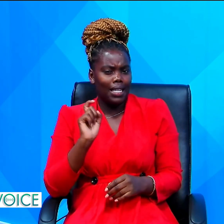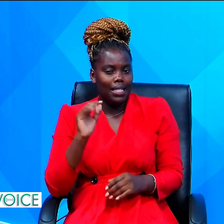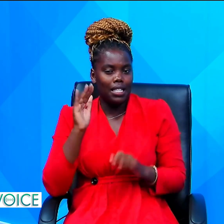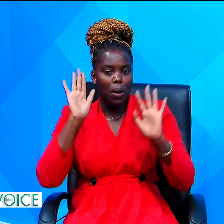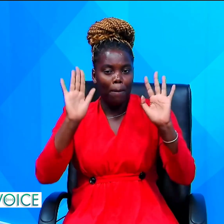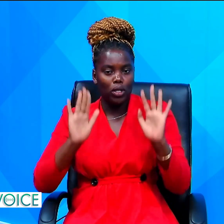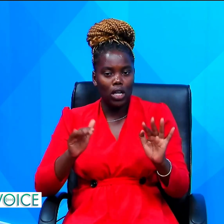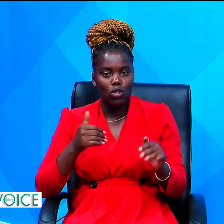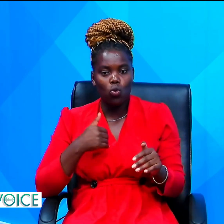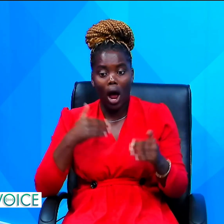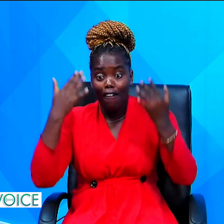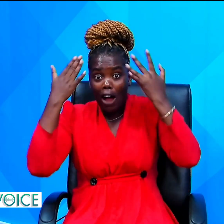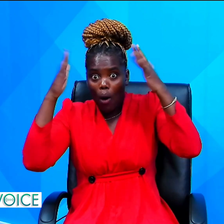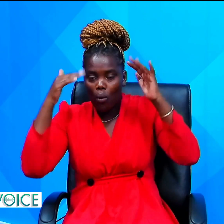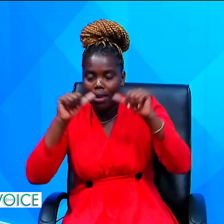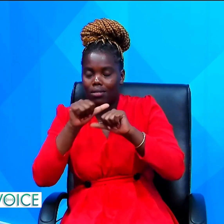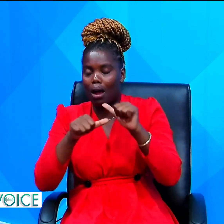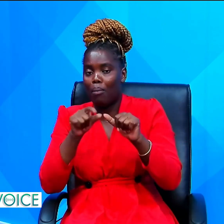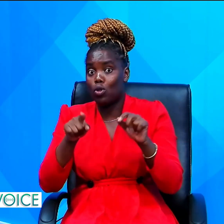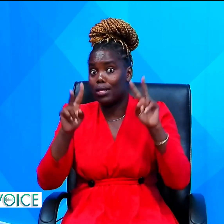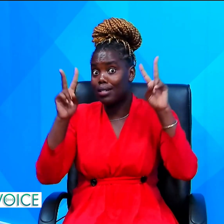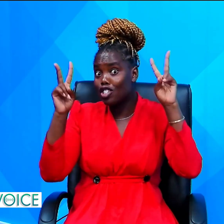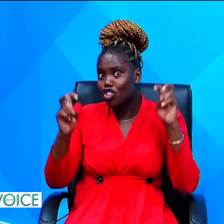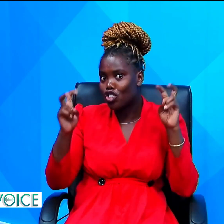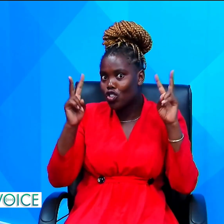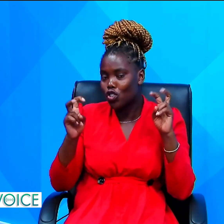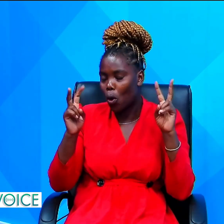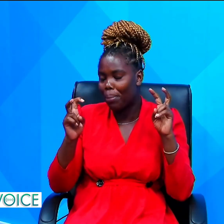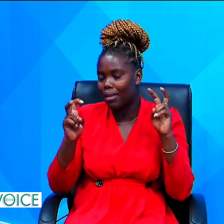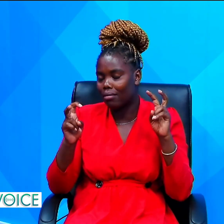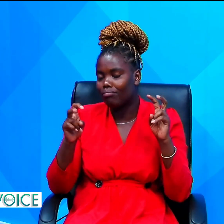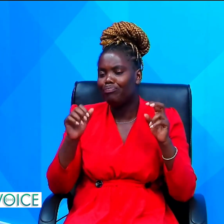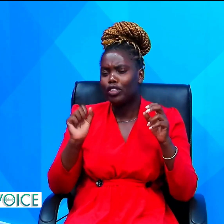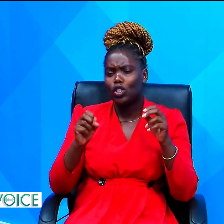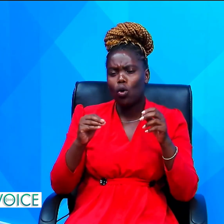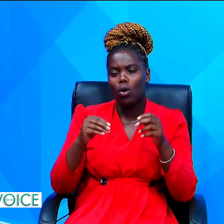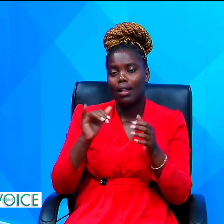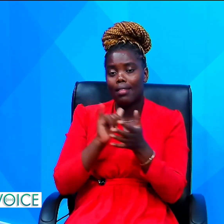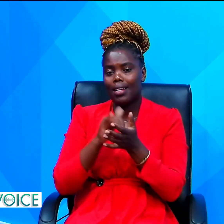is important to be aware about the issues and the topics of hepatitis.